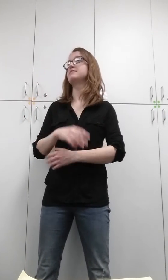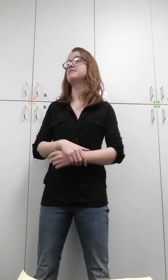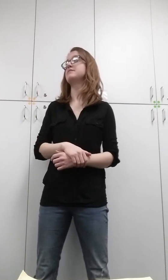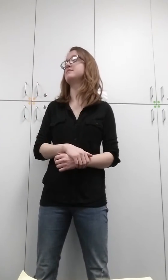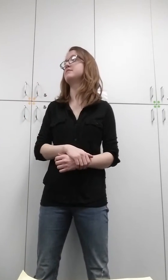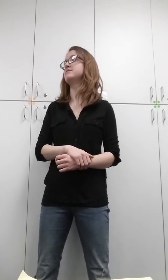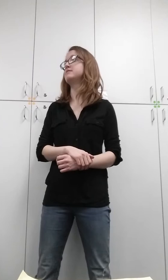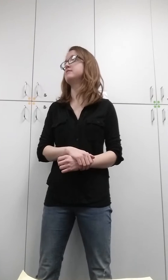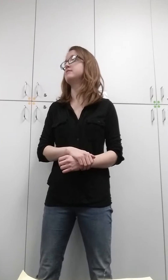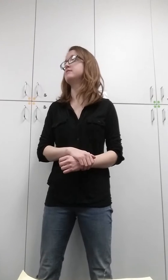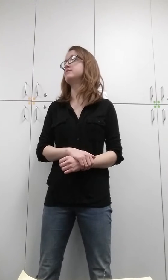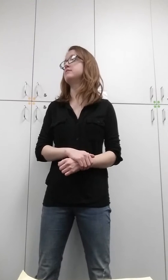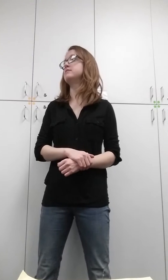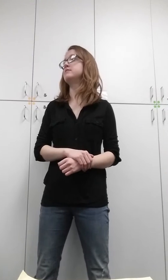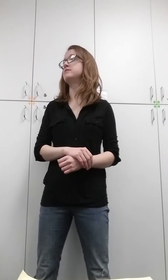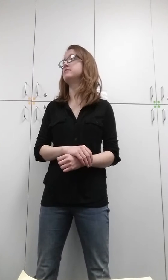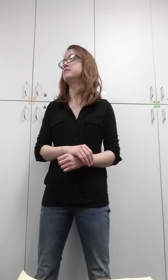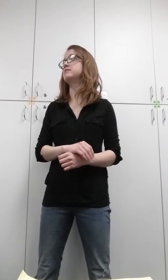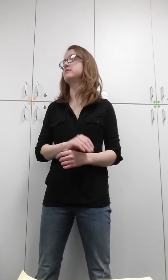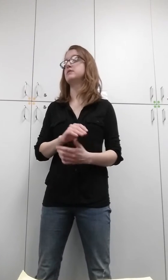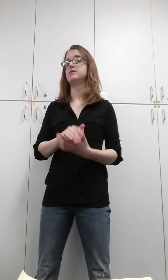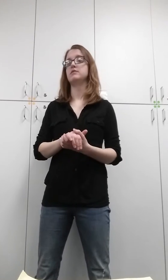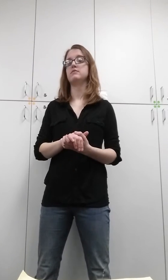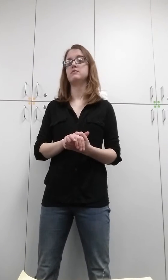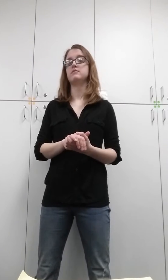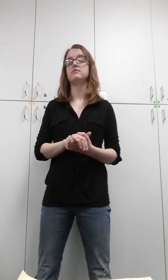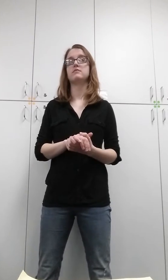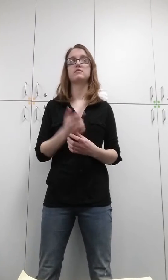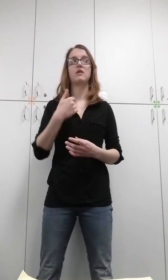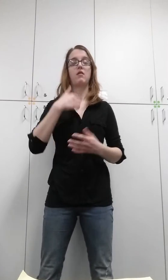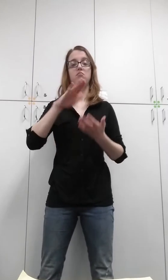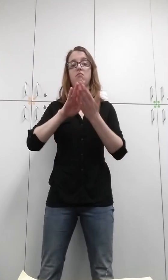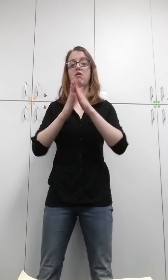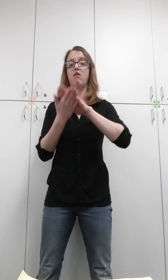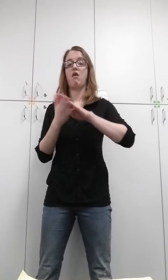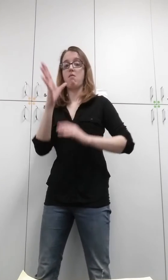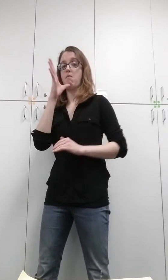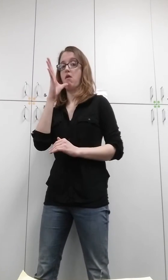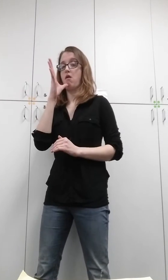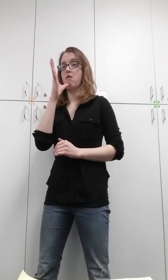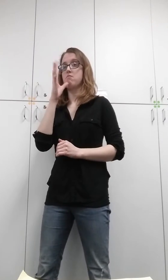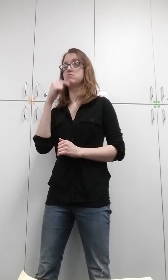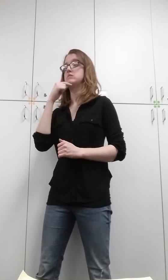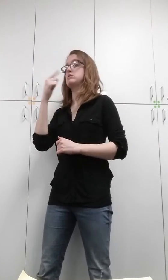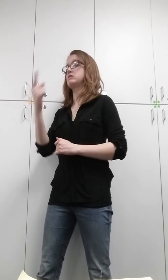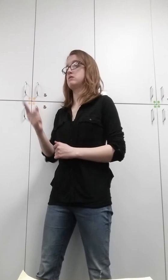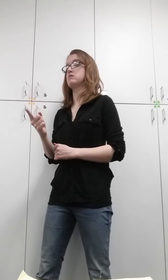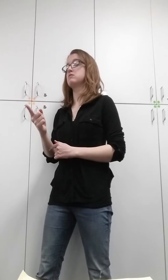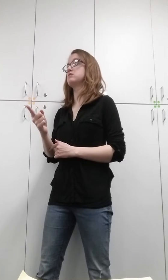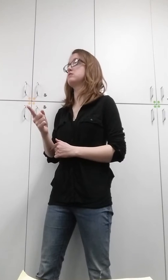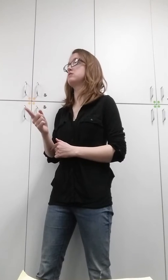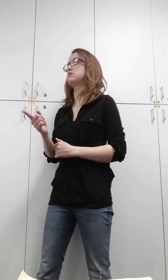I went into first person? I became the mother, and I'm telling you the dialogue. We don't talk that way in